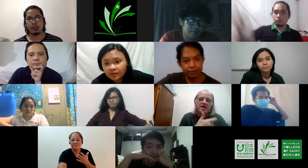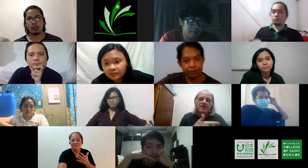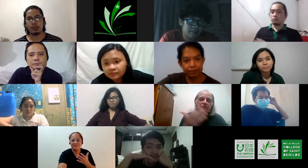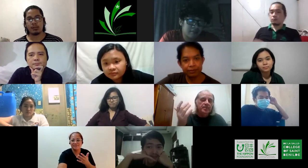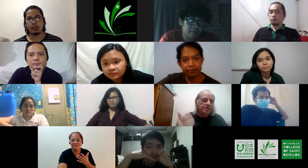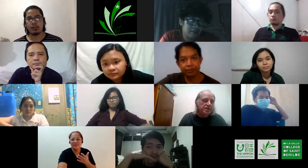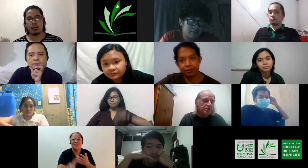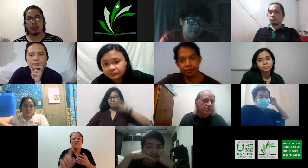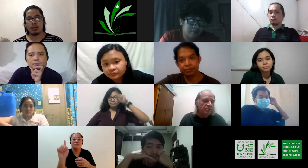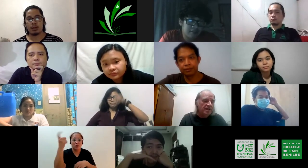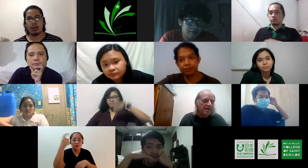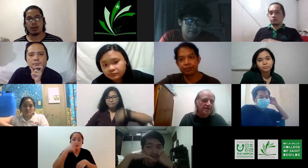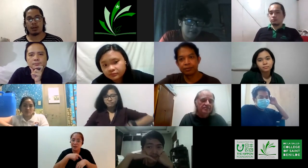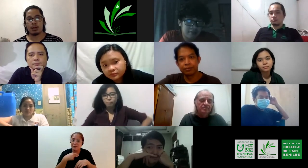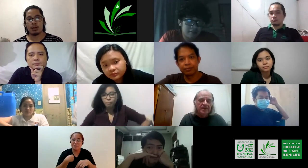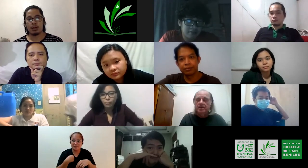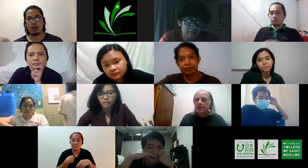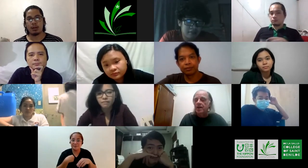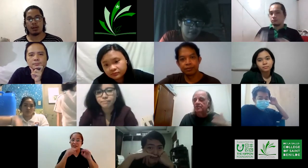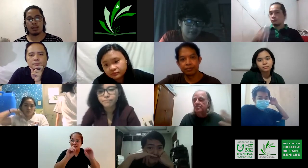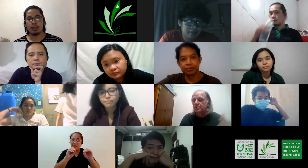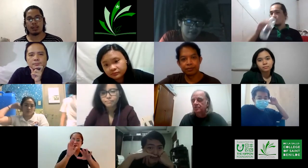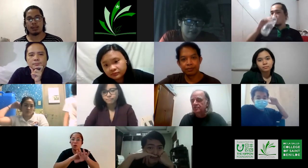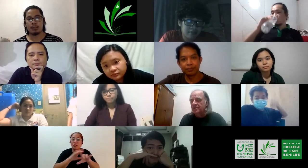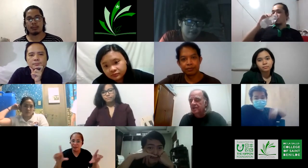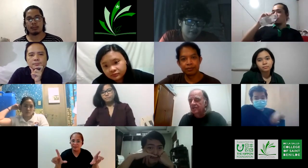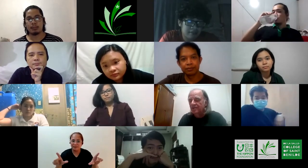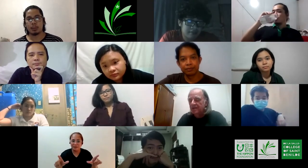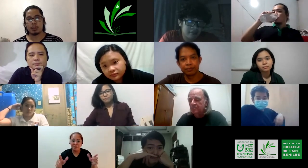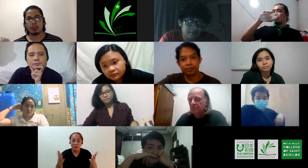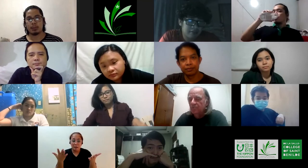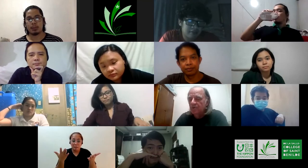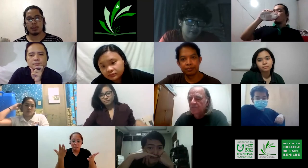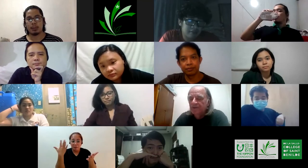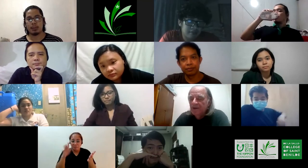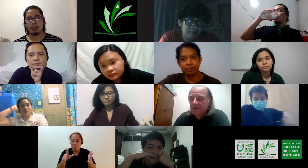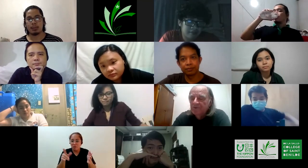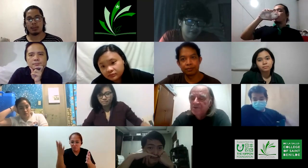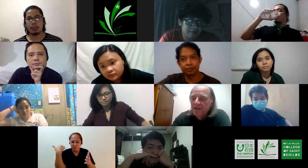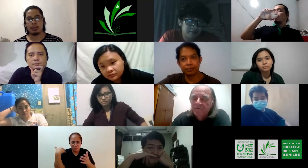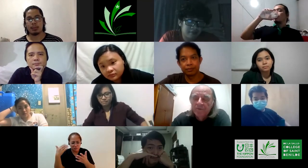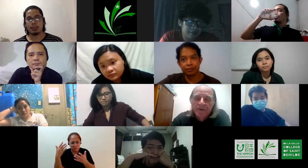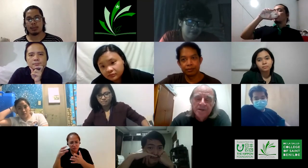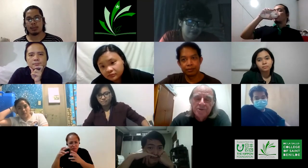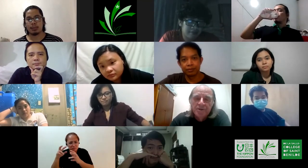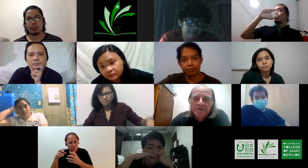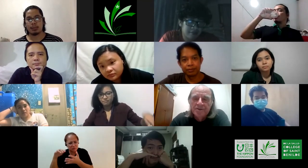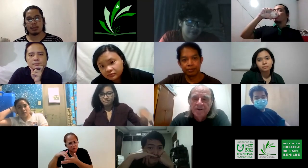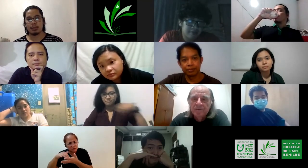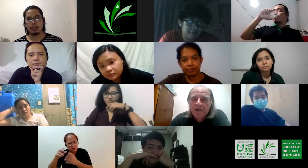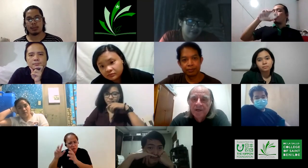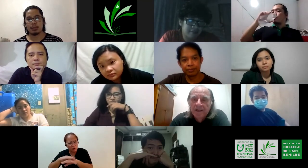for me teaching online. Maybe, I don't know, you study online before, but first time for me teaching. So,